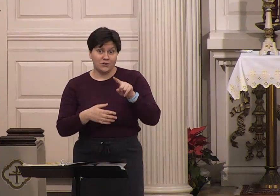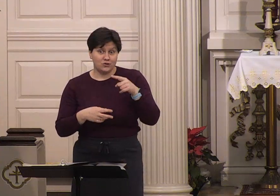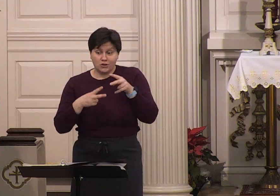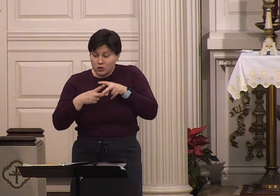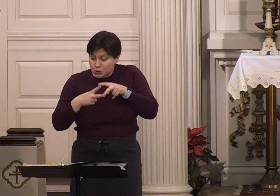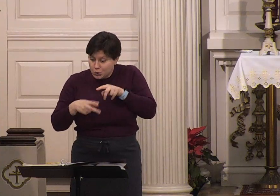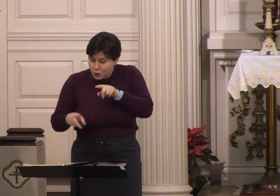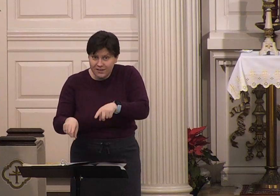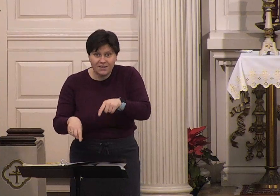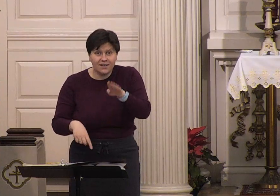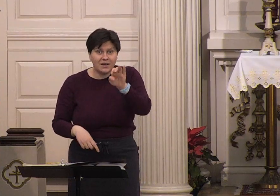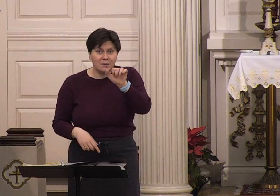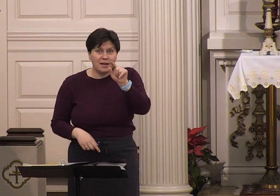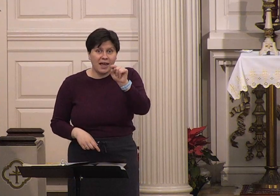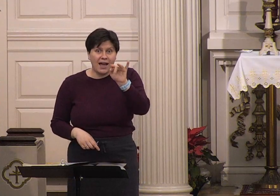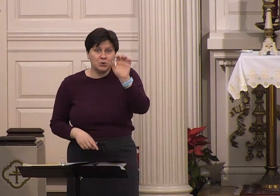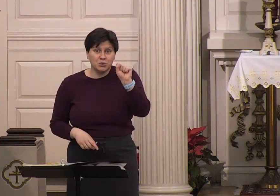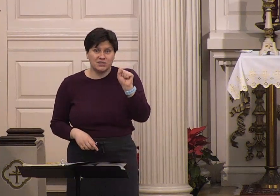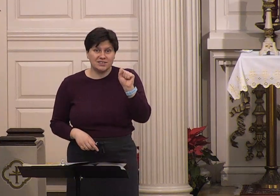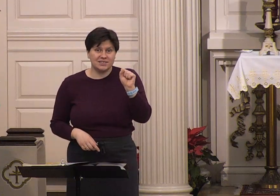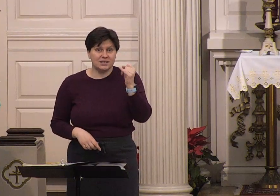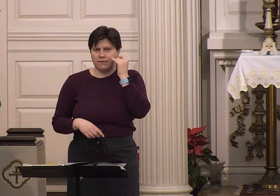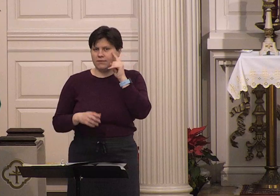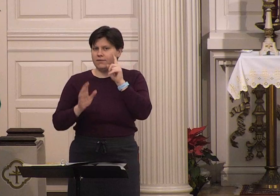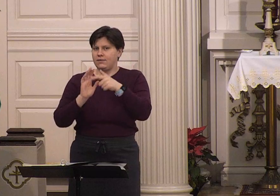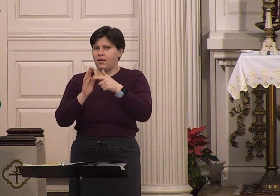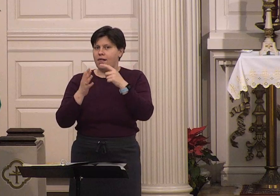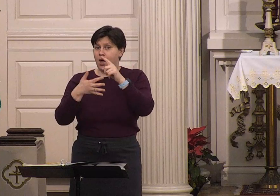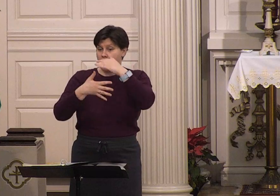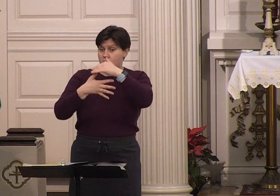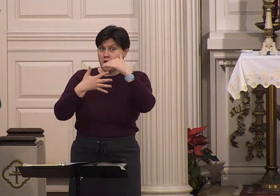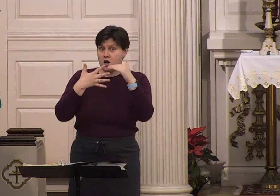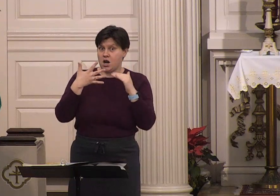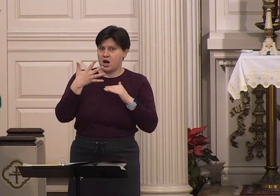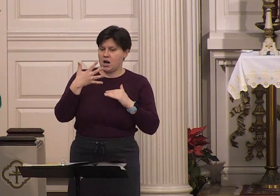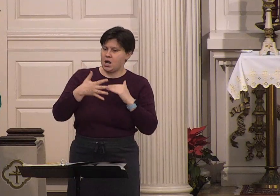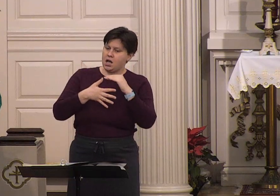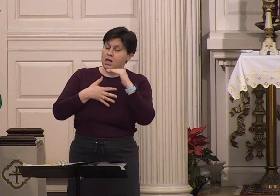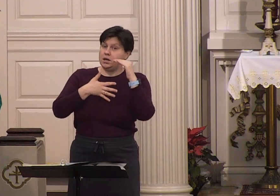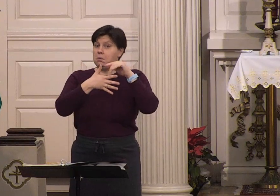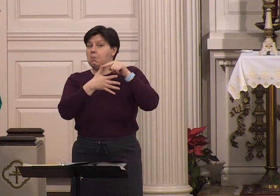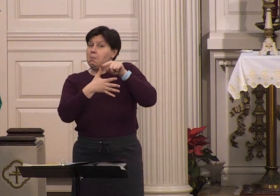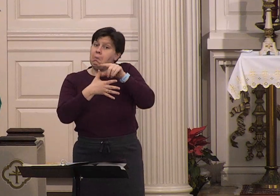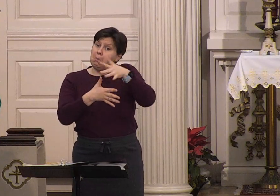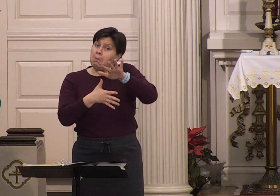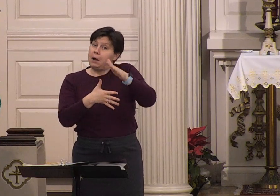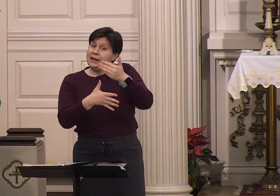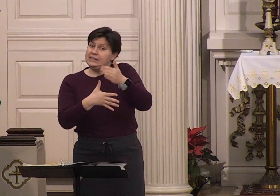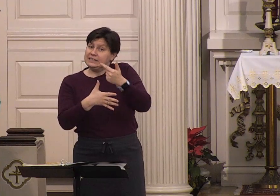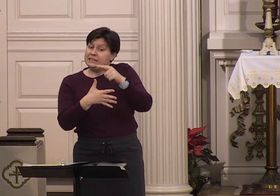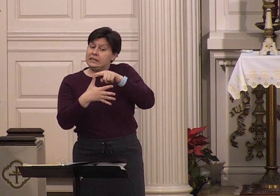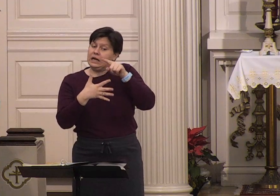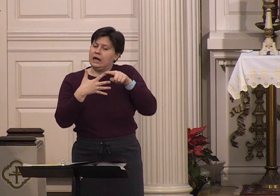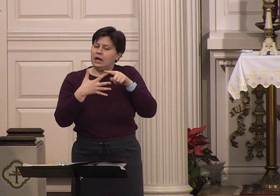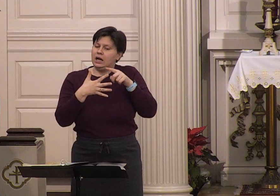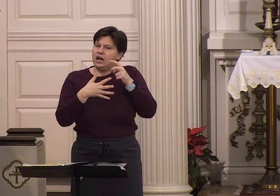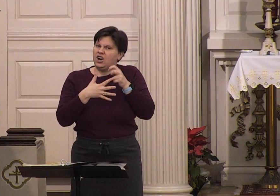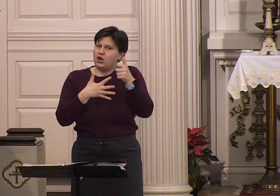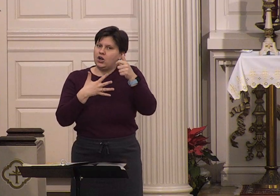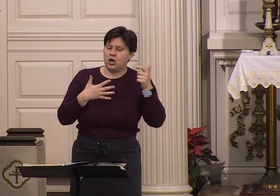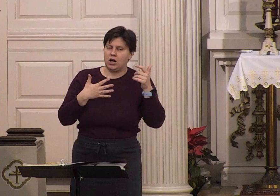Beatitudes. If you look at their order, they get harder and harder. It's just like school. First you learn the